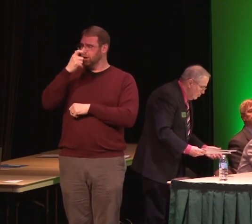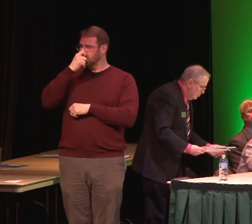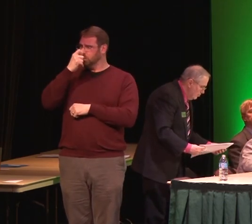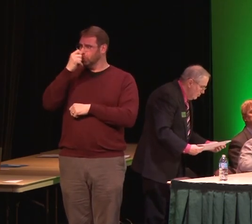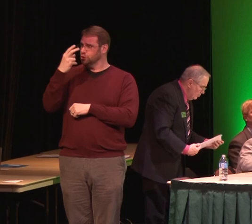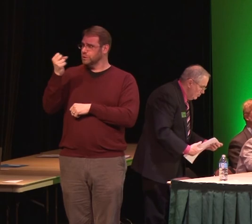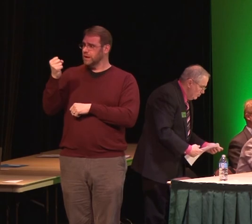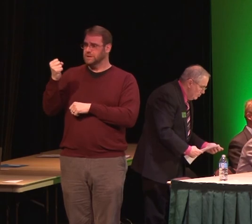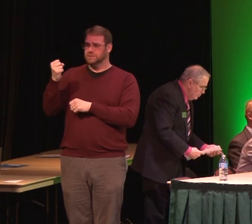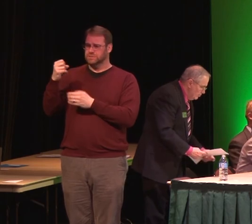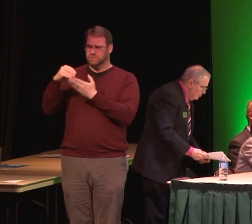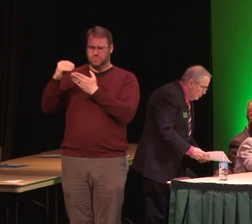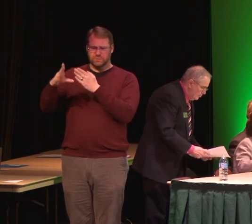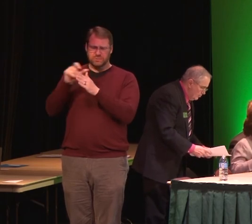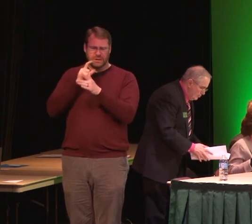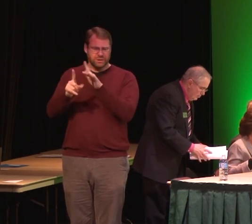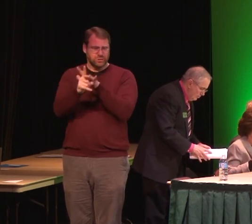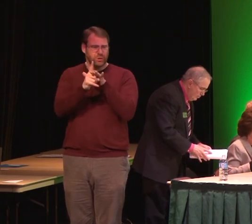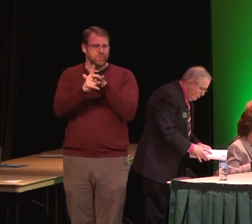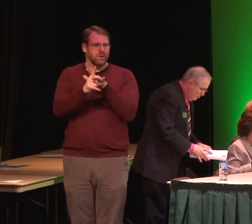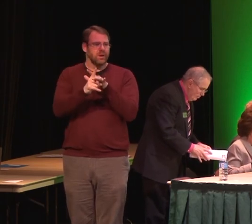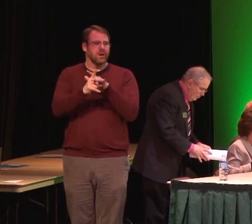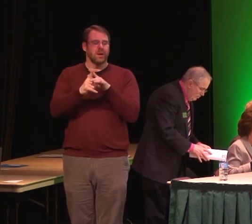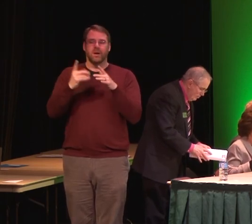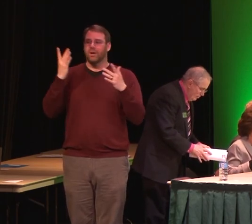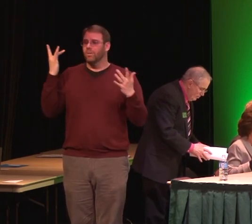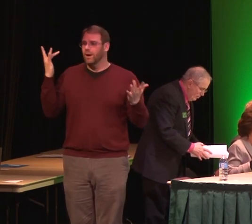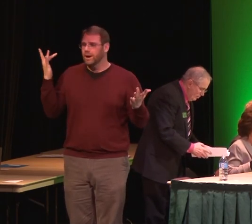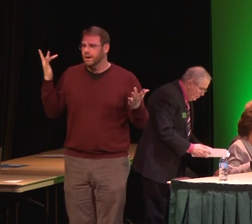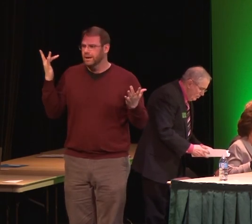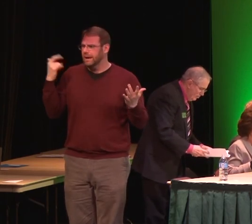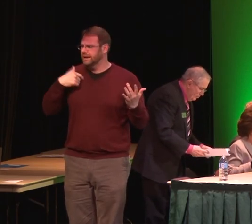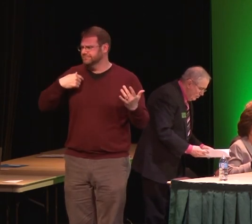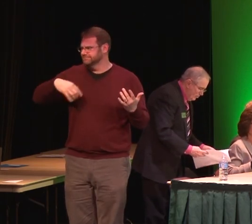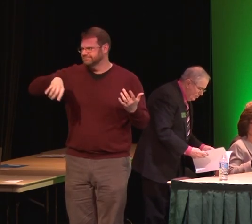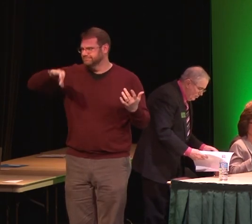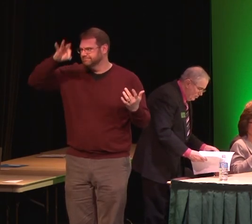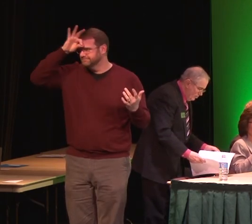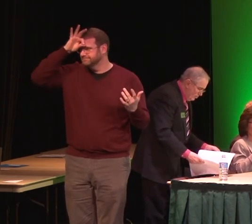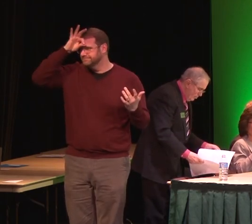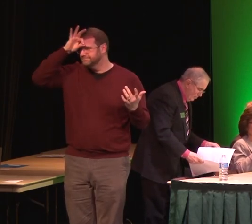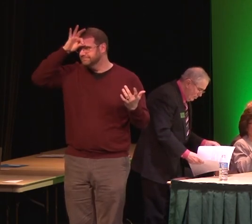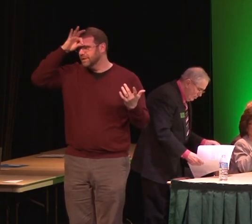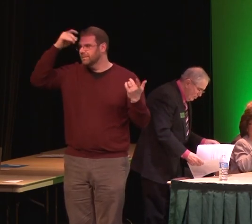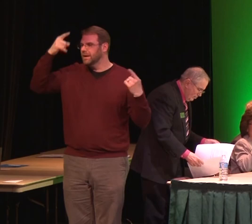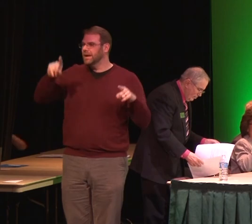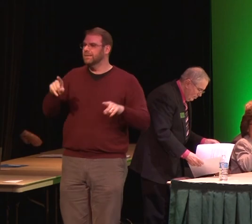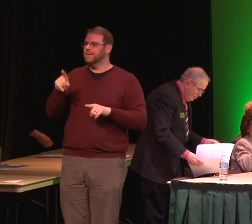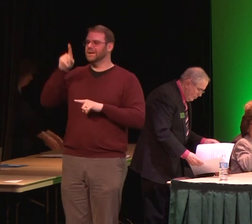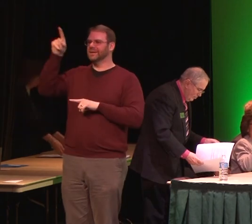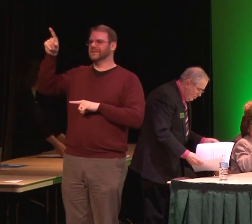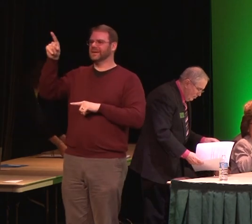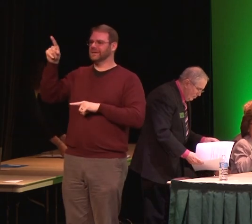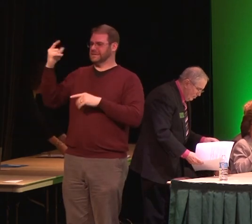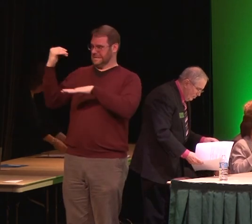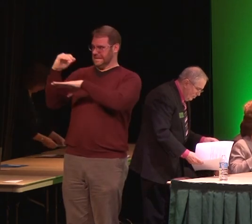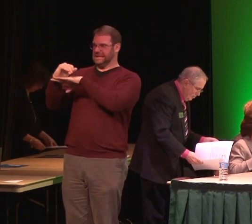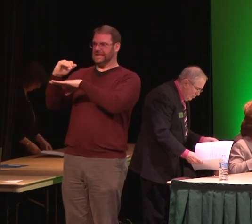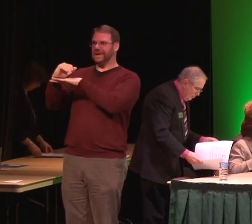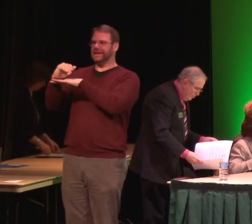not being here is apparently there is, and we didn't know that when we planned this, that there was a Mr. Taunton